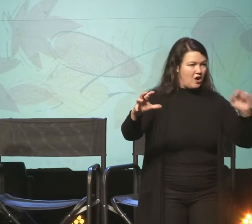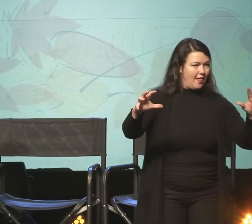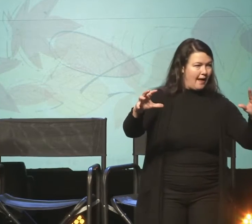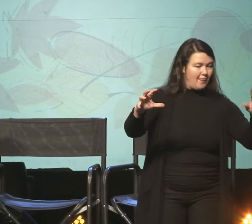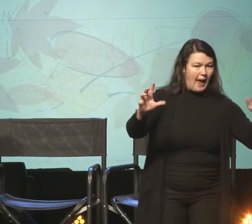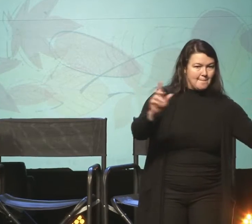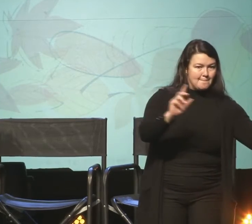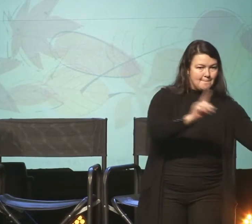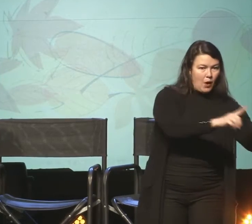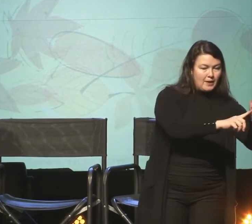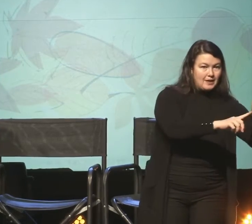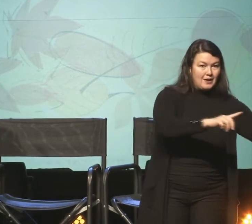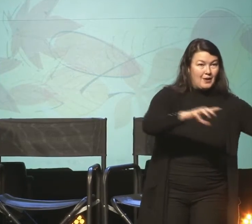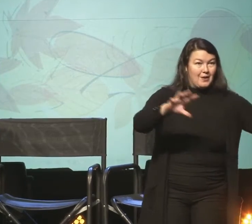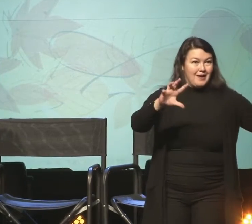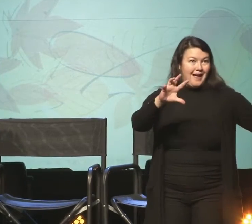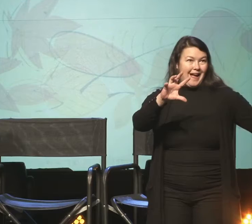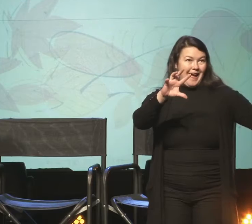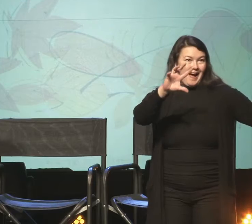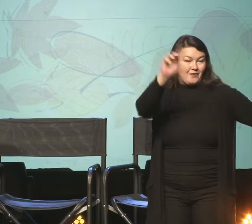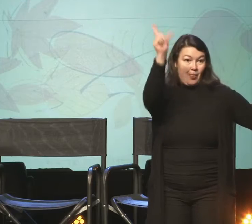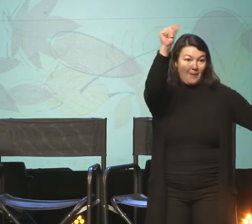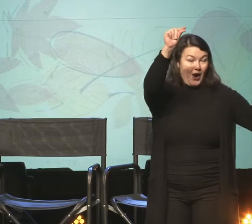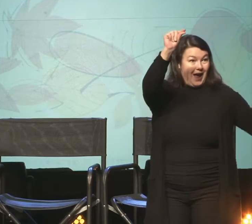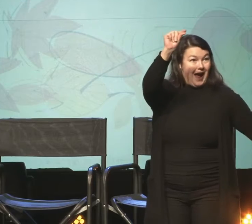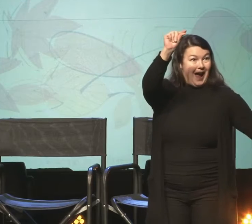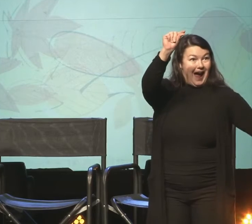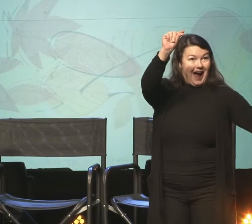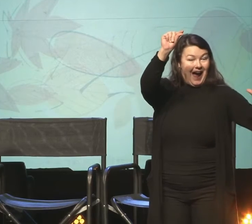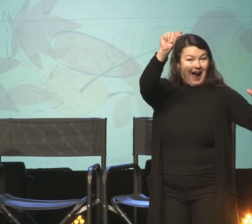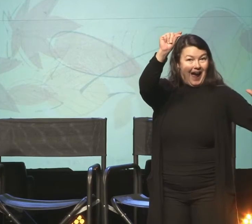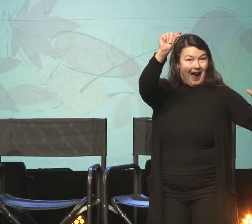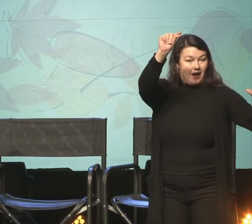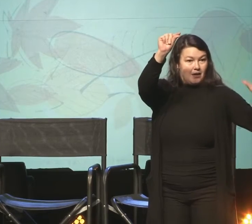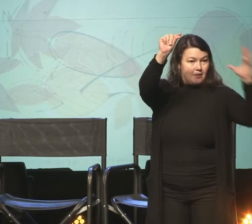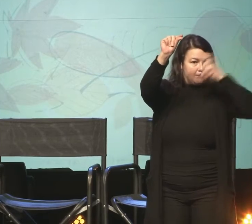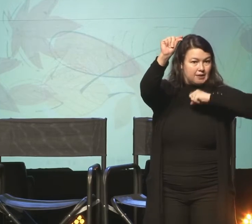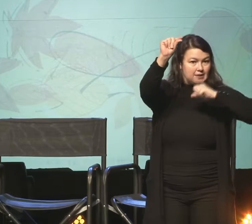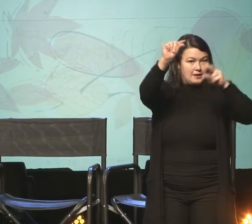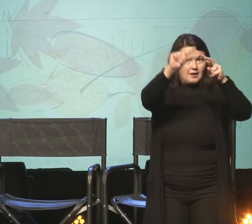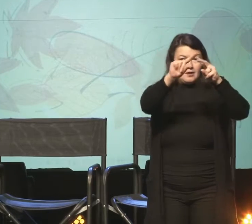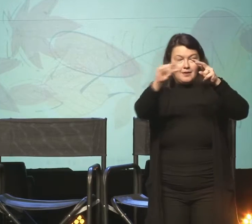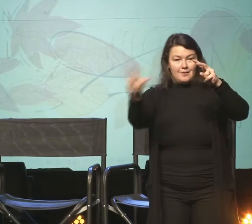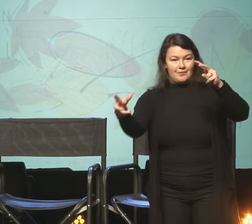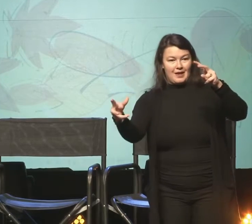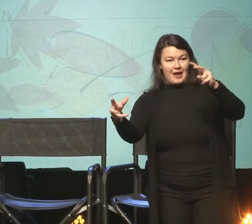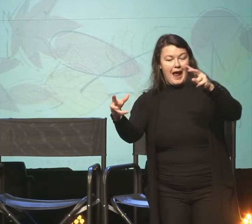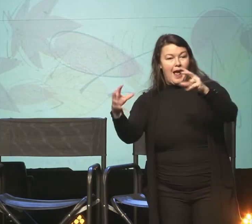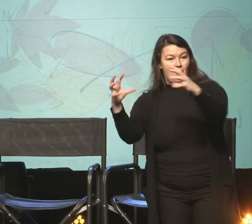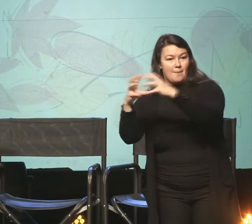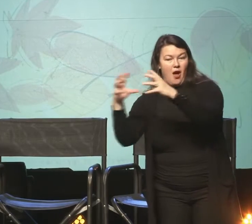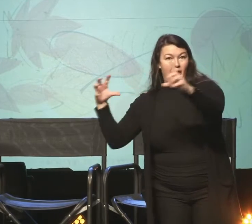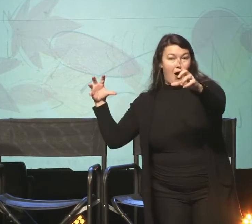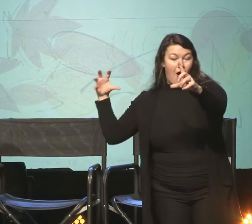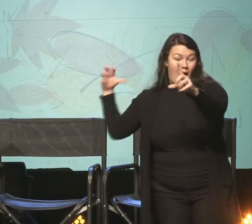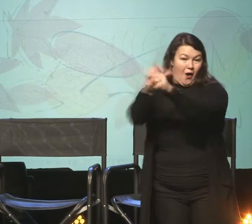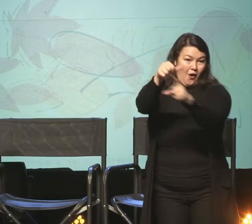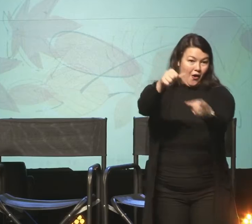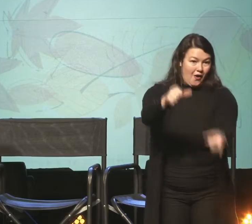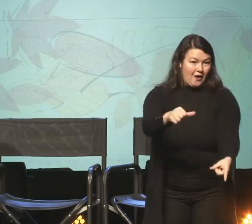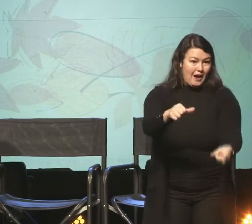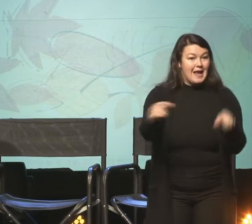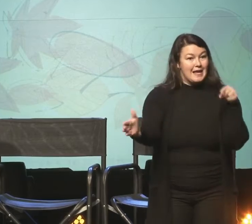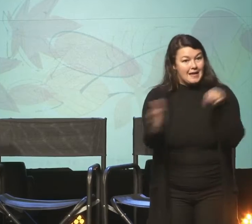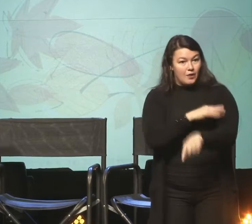right moment, reaches up to try and get the bird, misses the bird, but then is killed by the soccer ball.